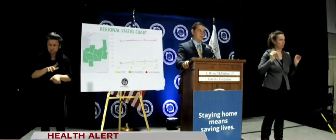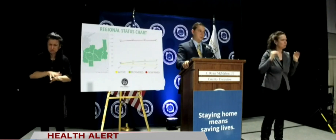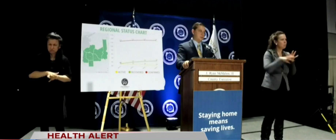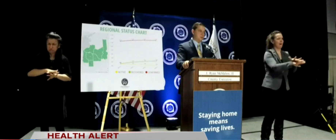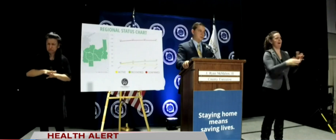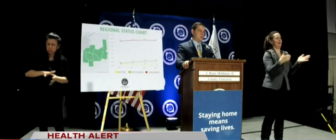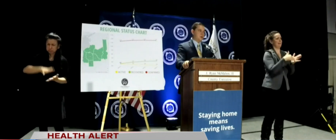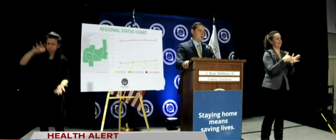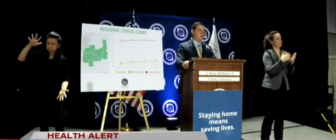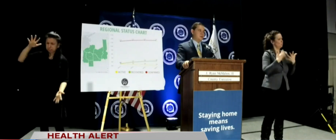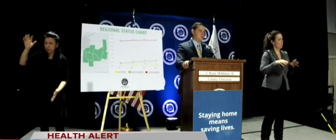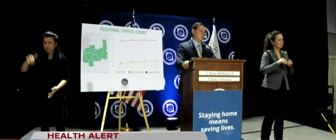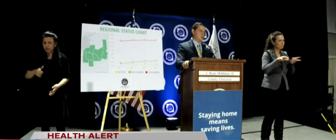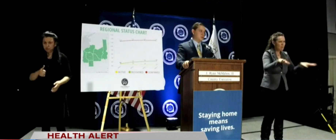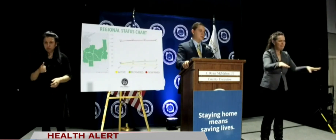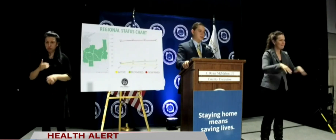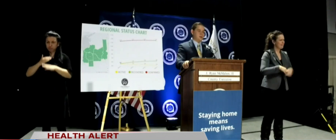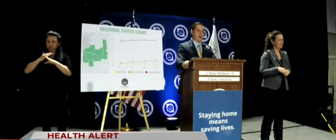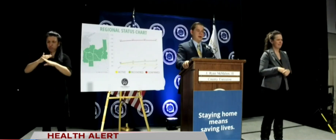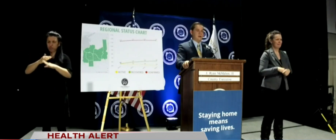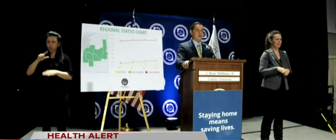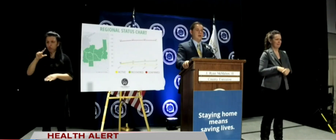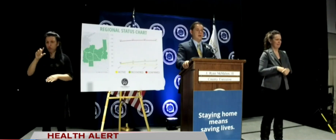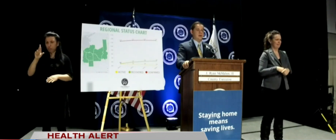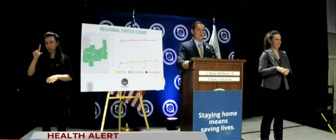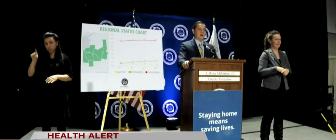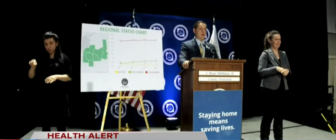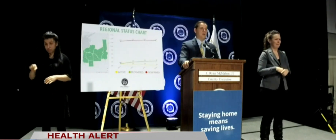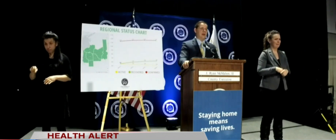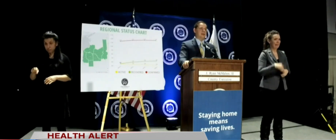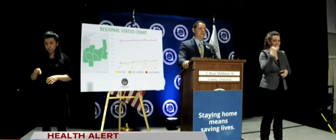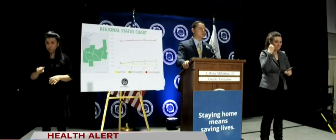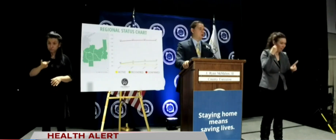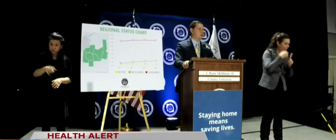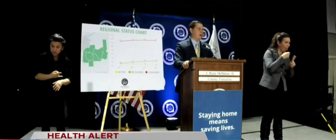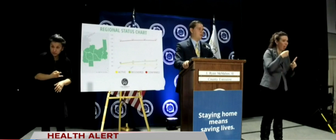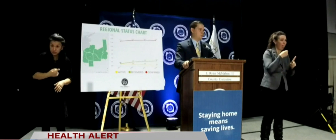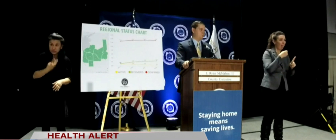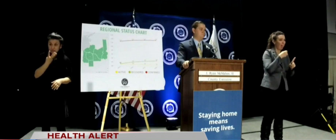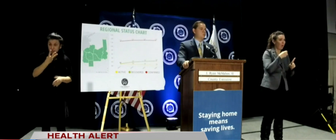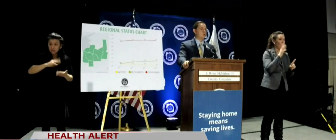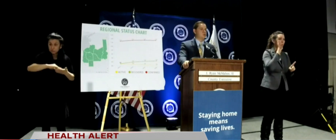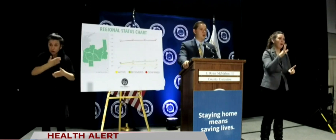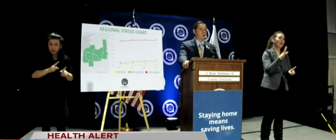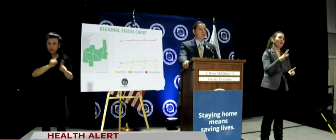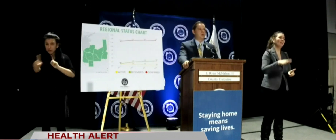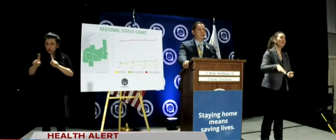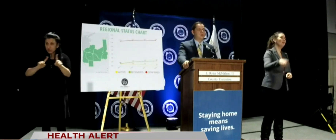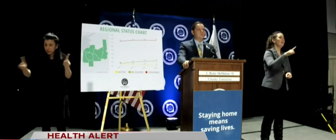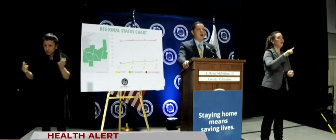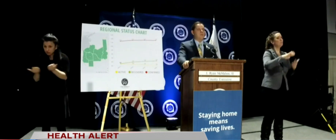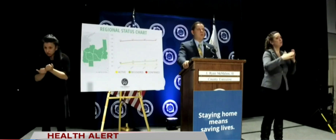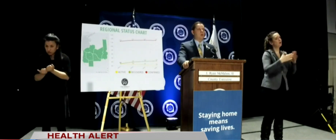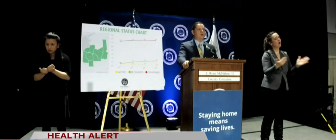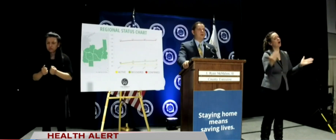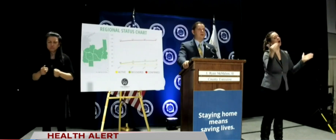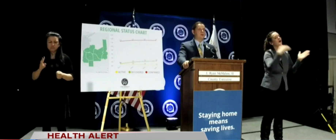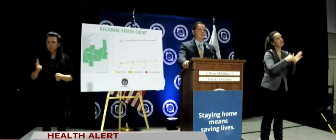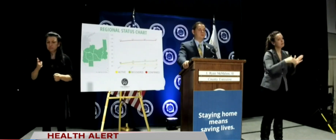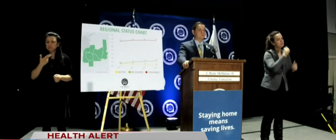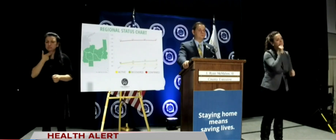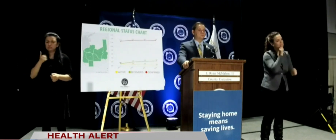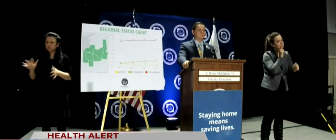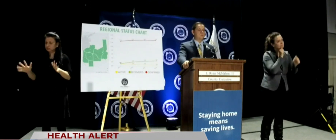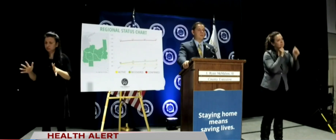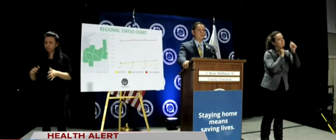to get people to listen to social distancing again, and that will then lead to more death. And so my point